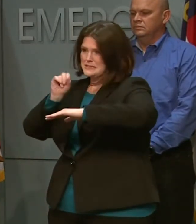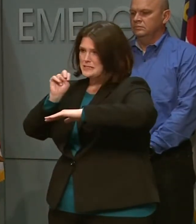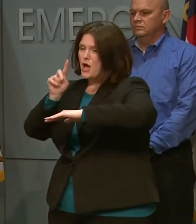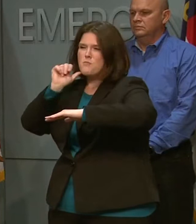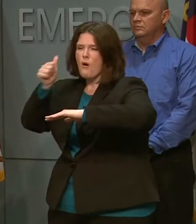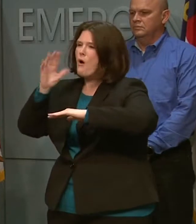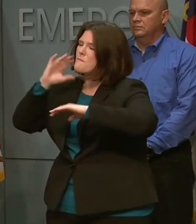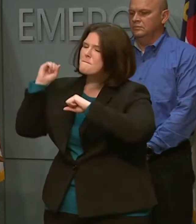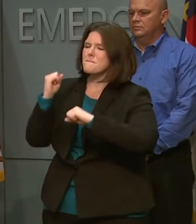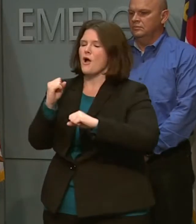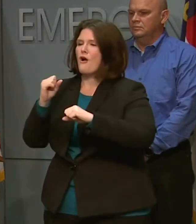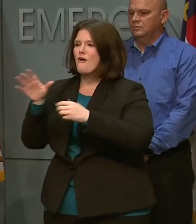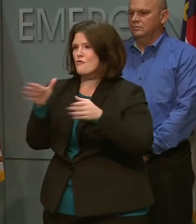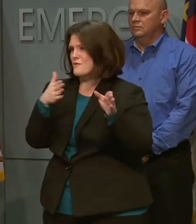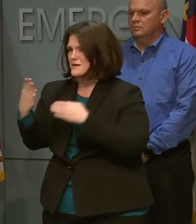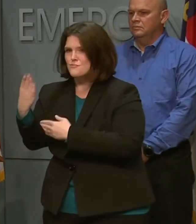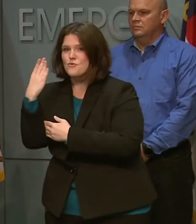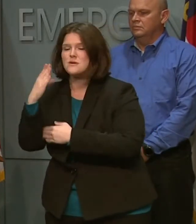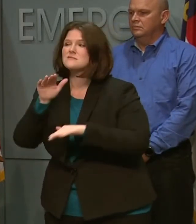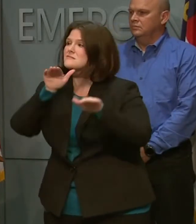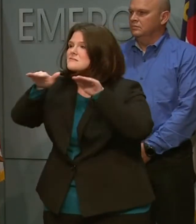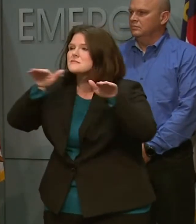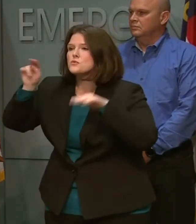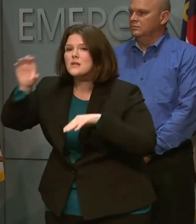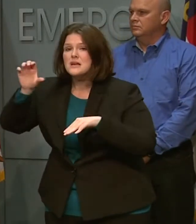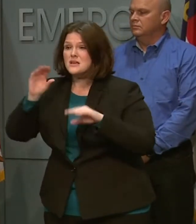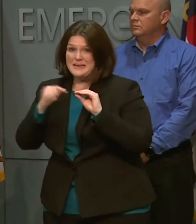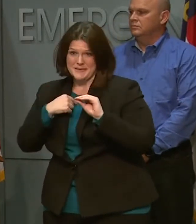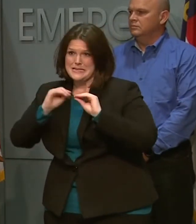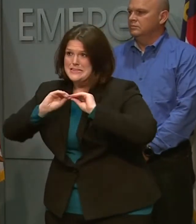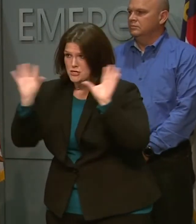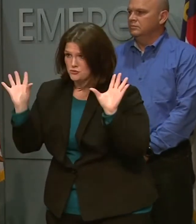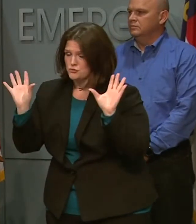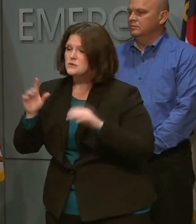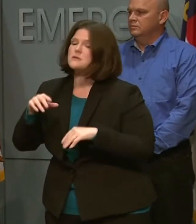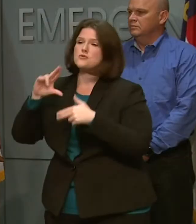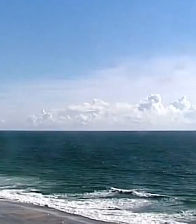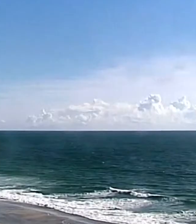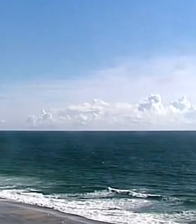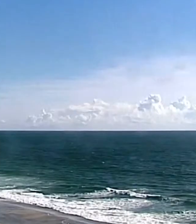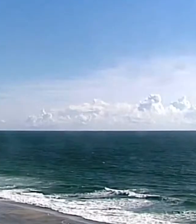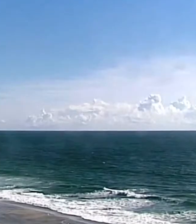my message is clear. Disaster is at the doorstep and is coming in.